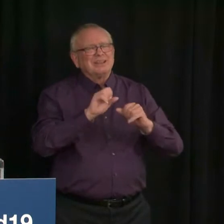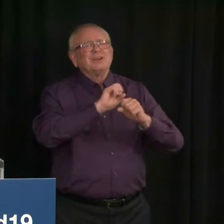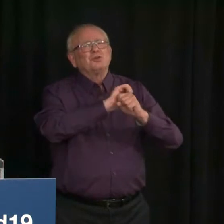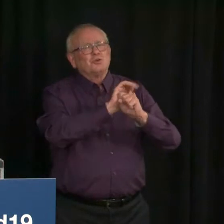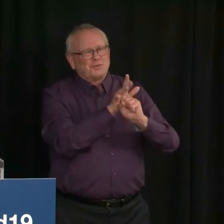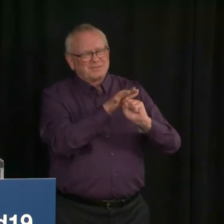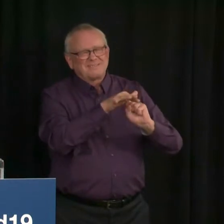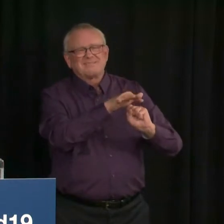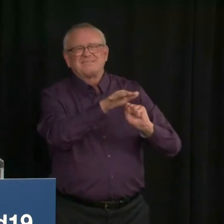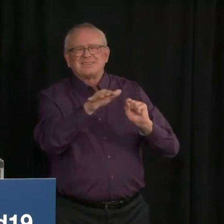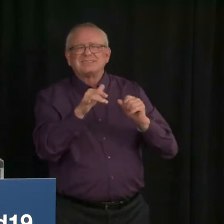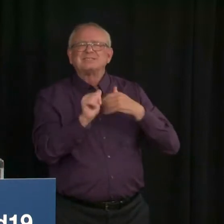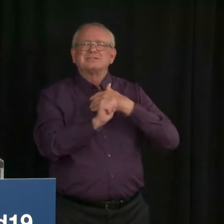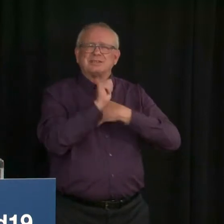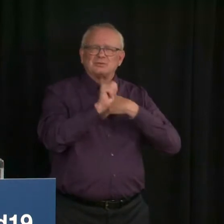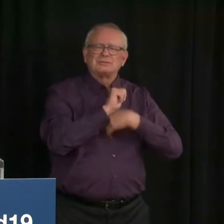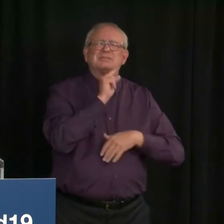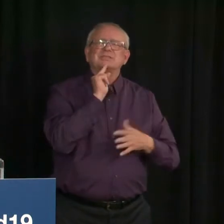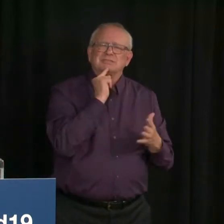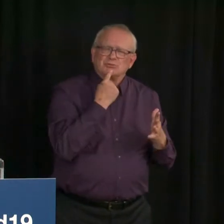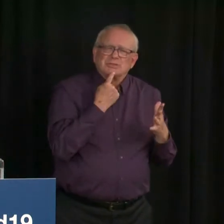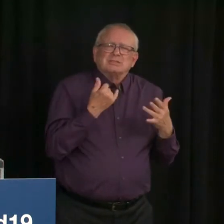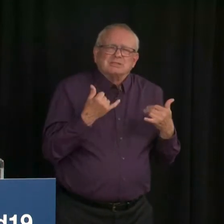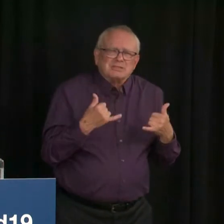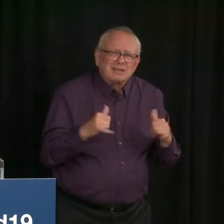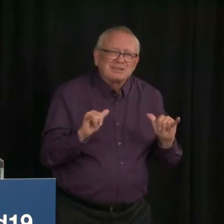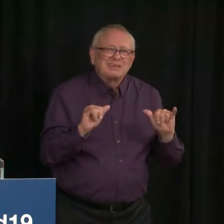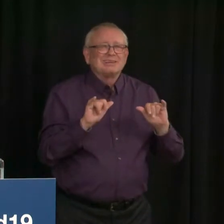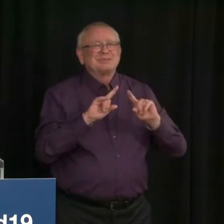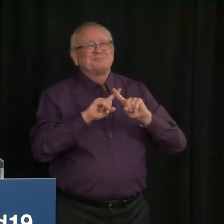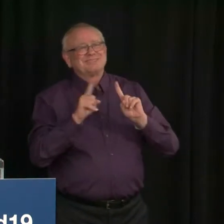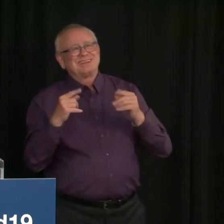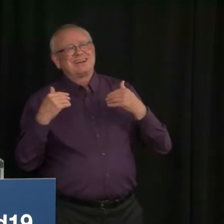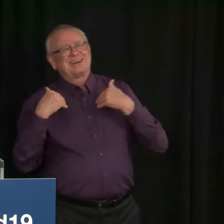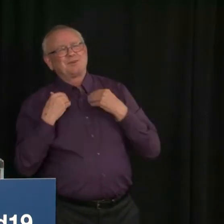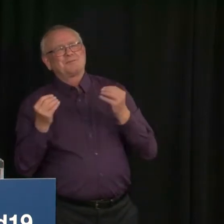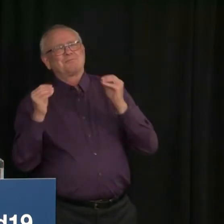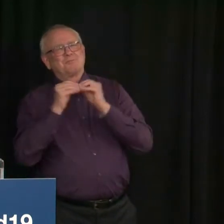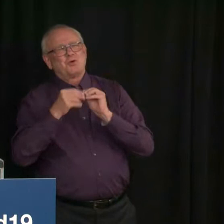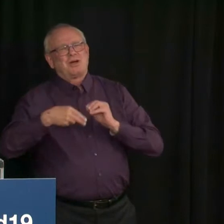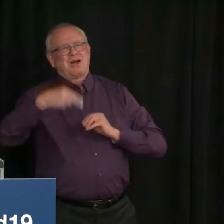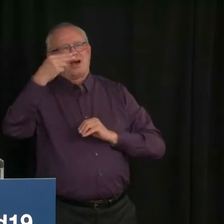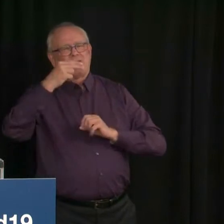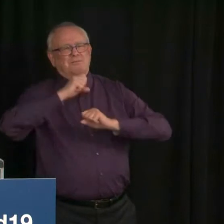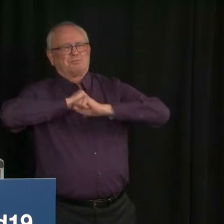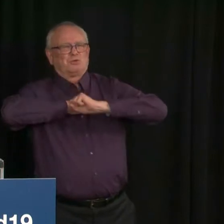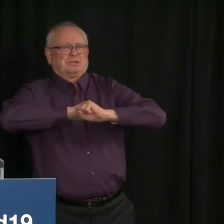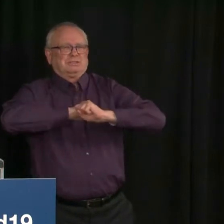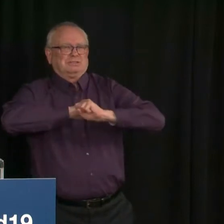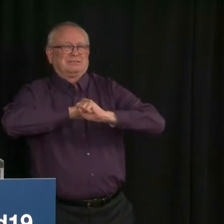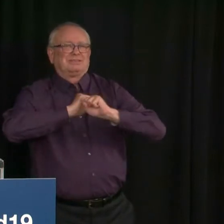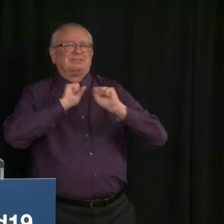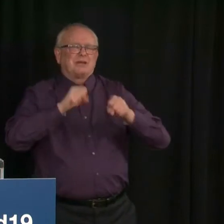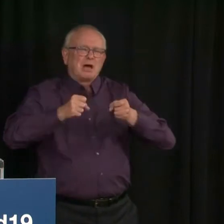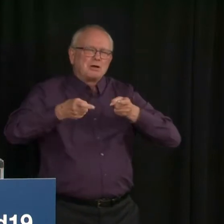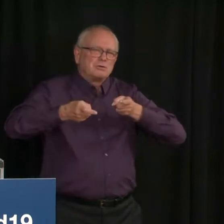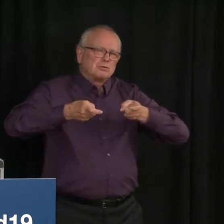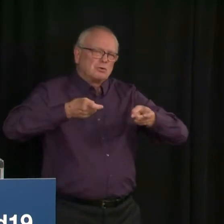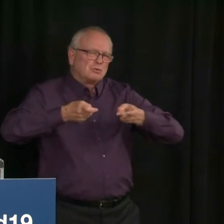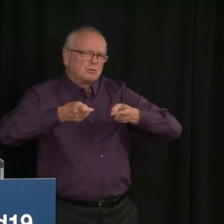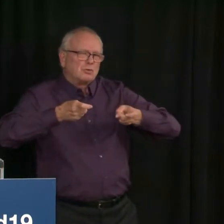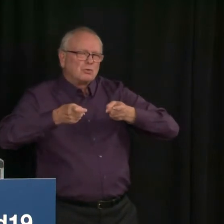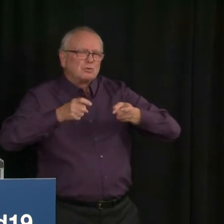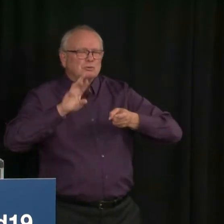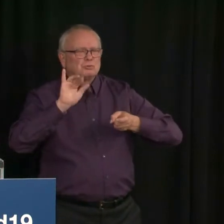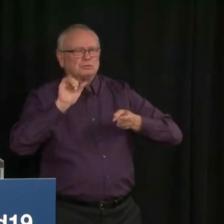into a time where we have a level of protection that allows us to manage that risk, again, as we do the risks of many other things